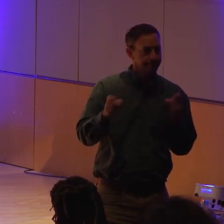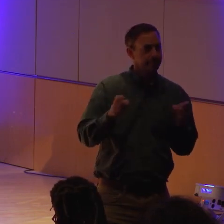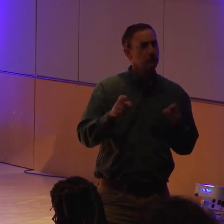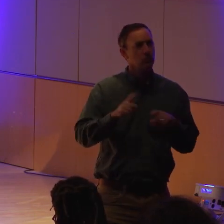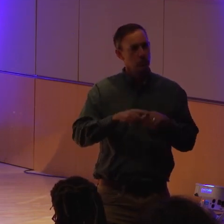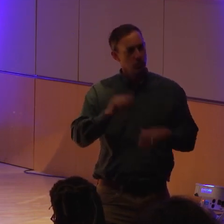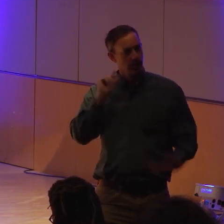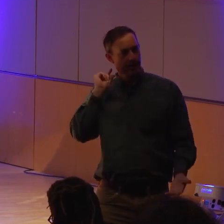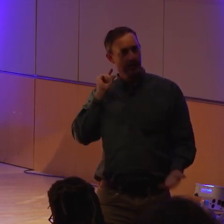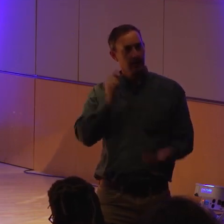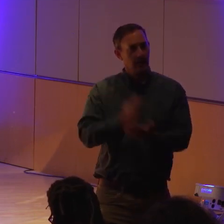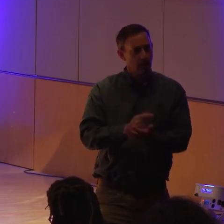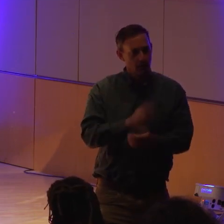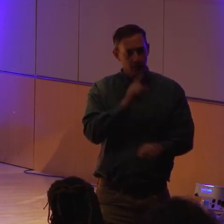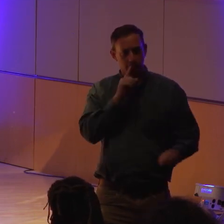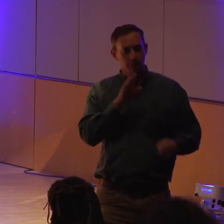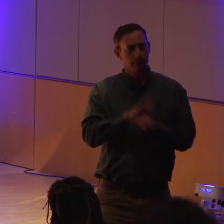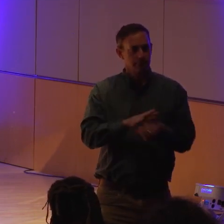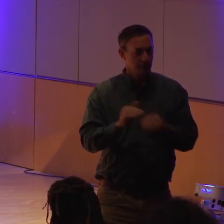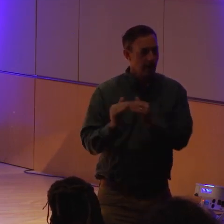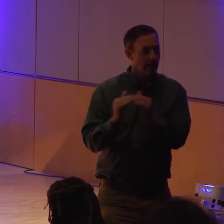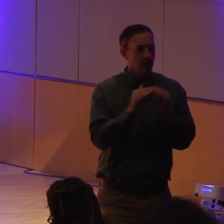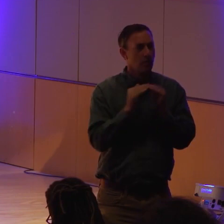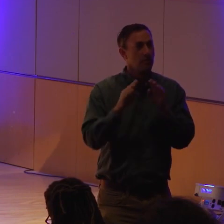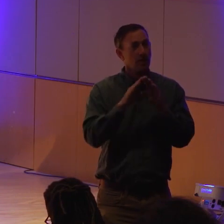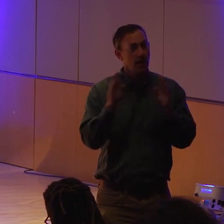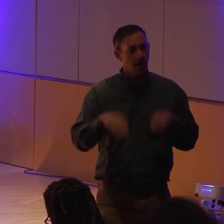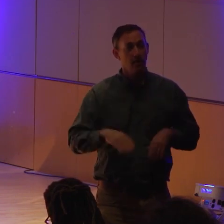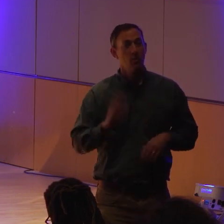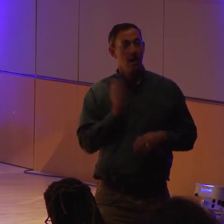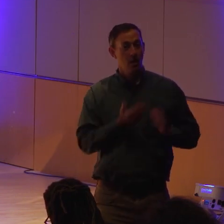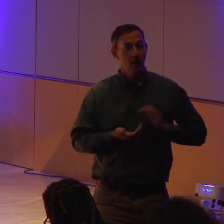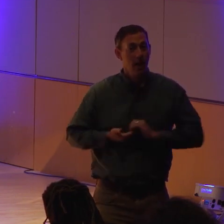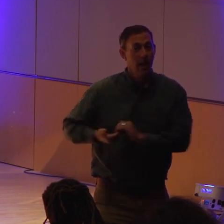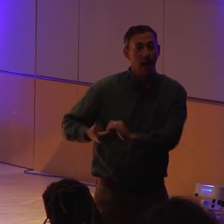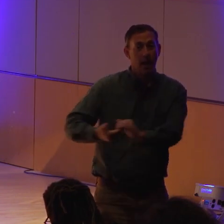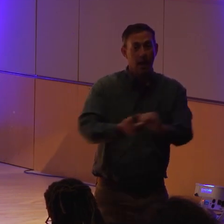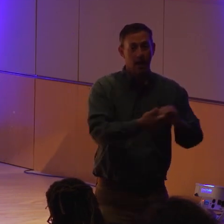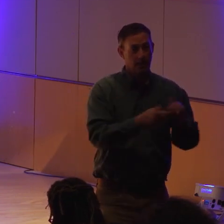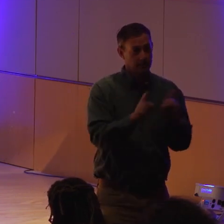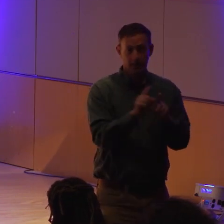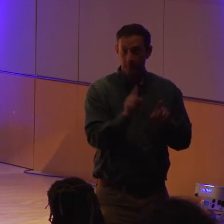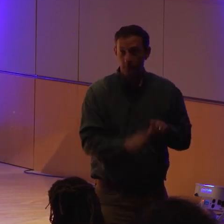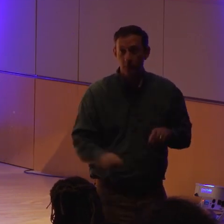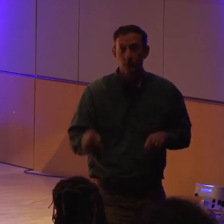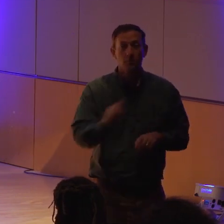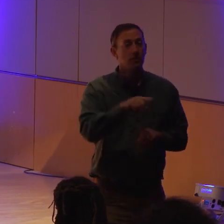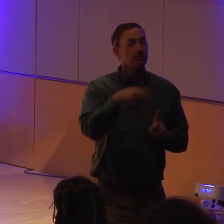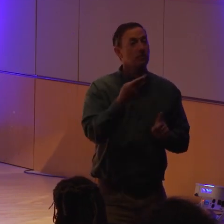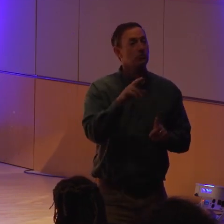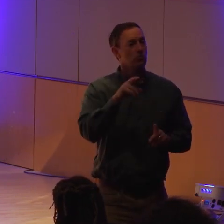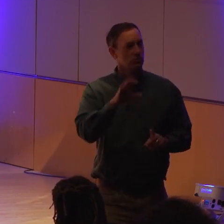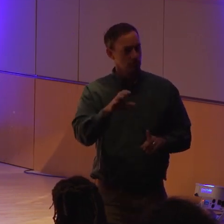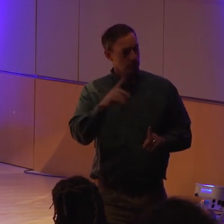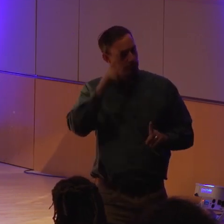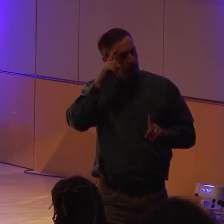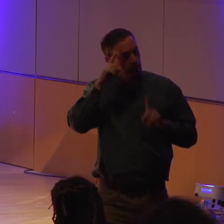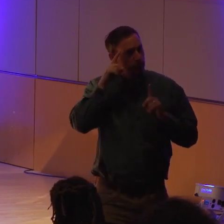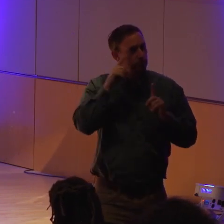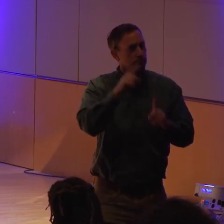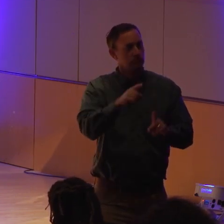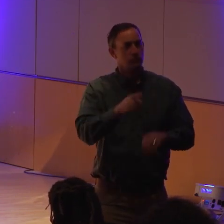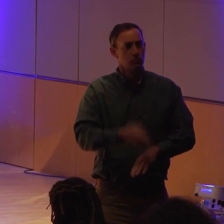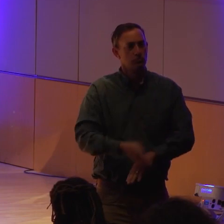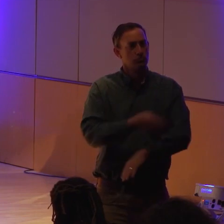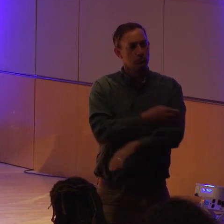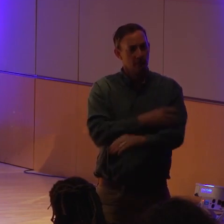guarantee equitable housing. With allies and supporters like all of you, the PHRC is working to affirmatively further